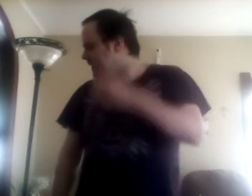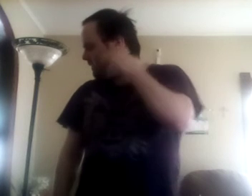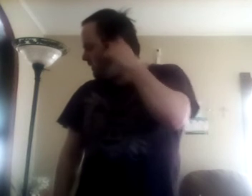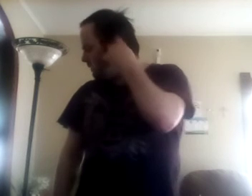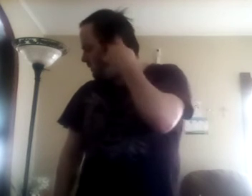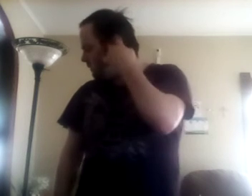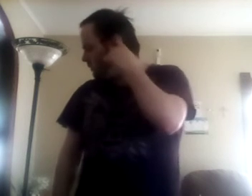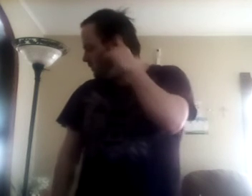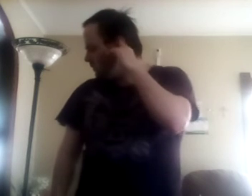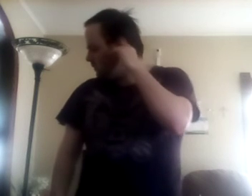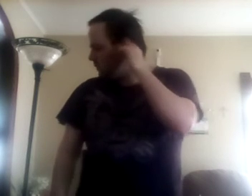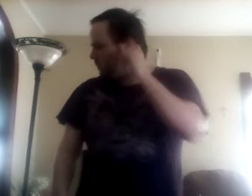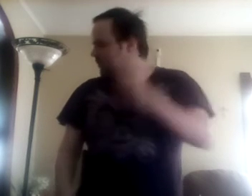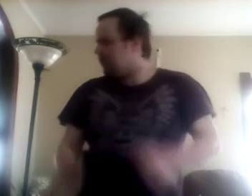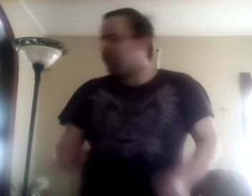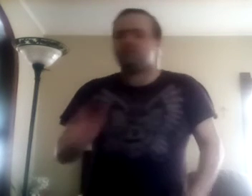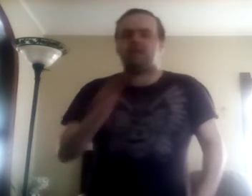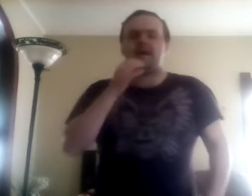And over that,